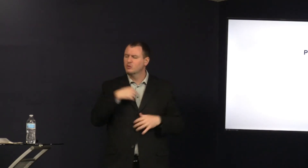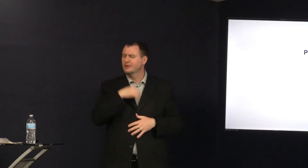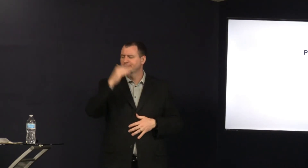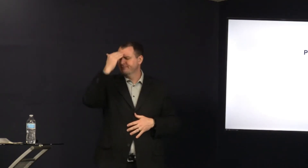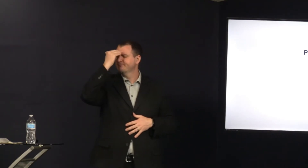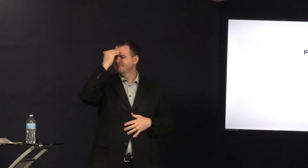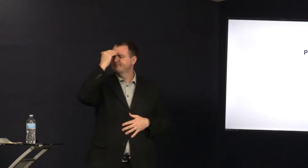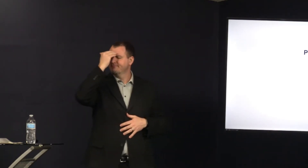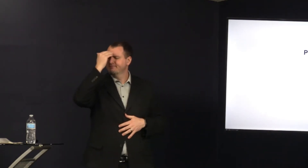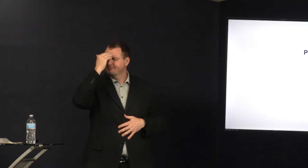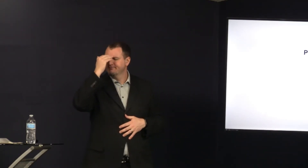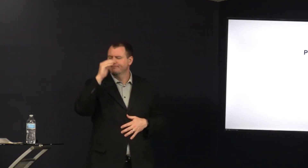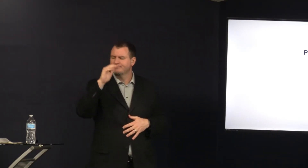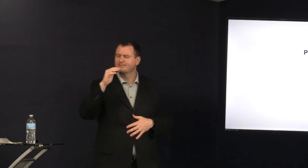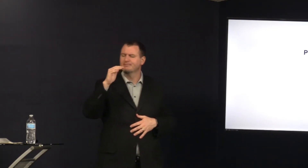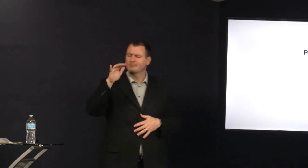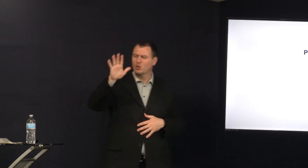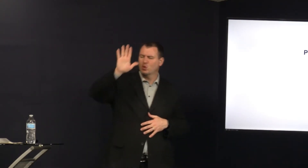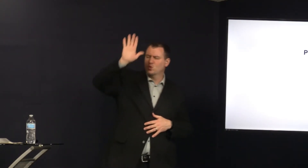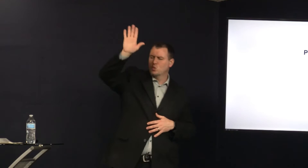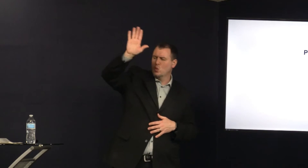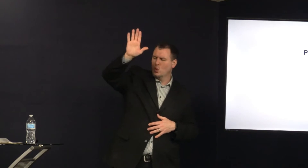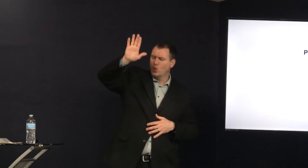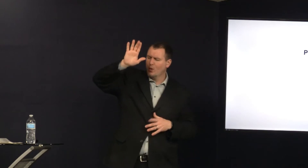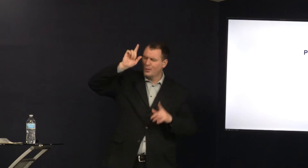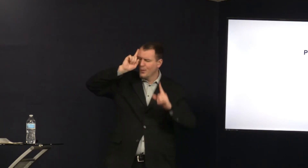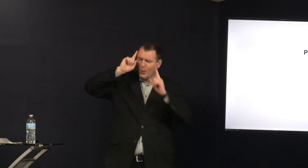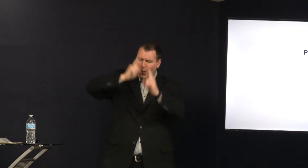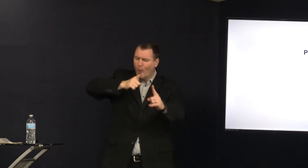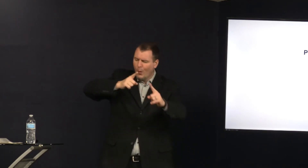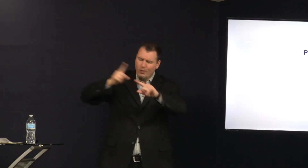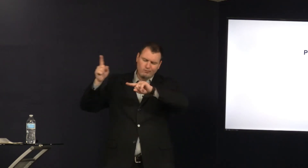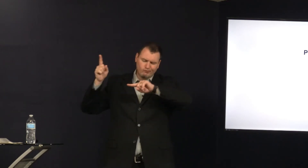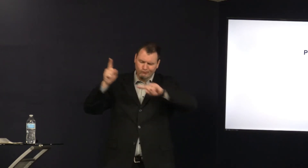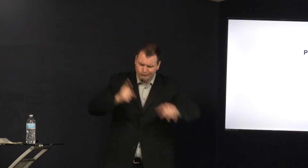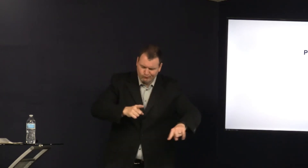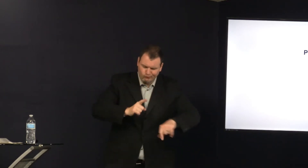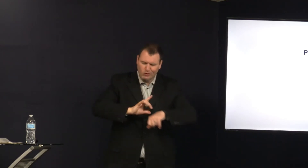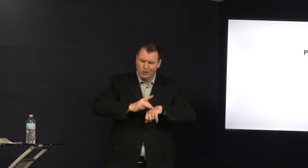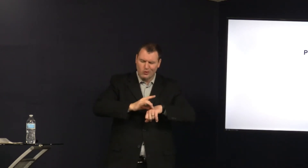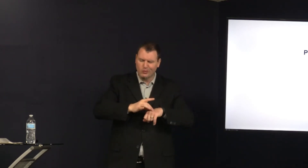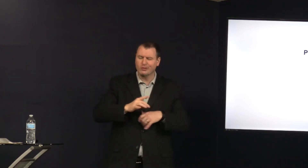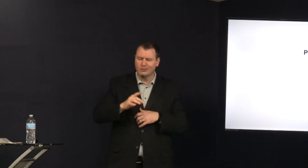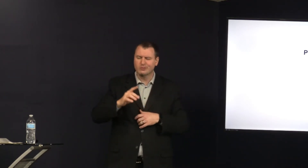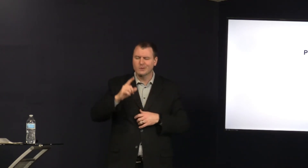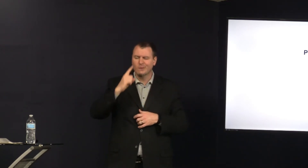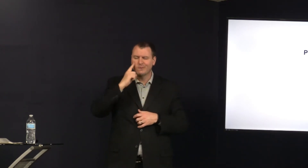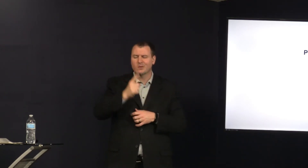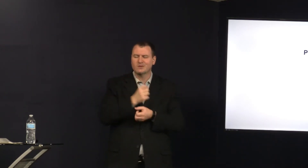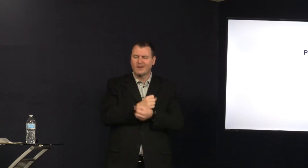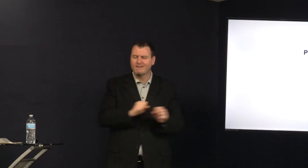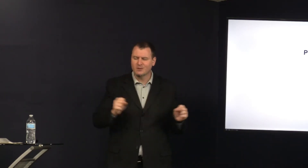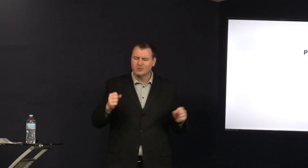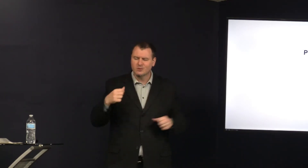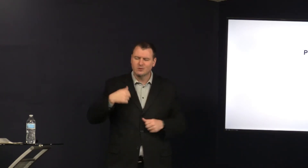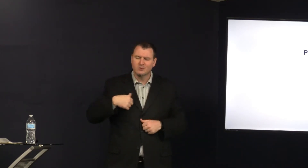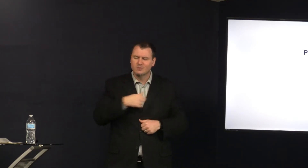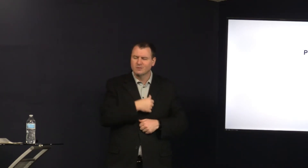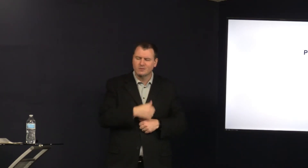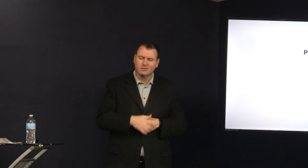series about Easter, we know that what your goal was to